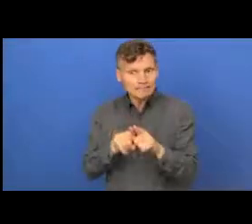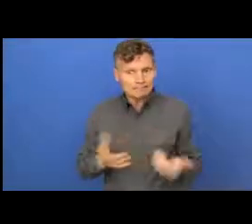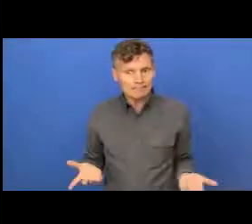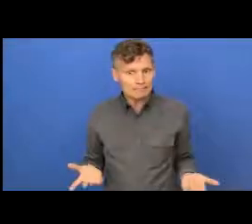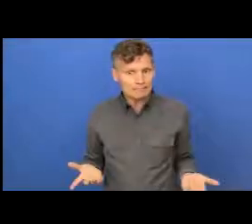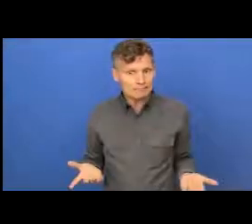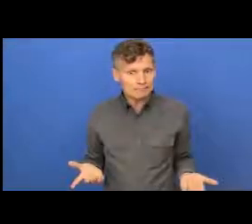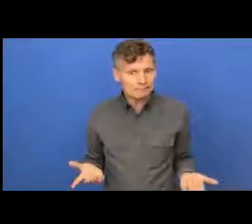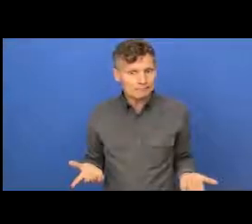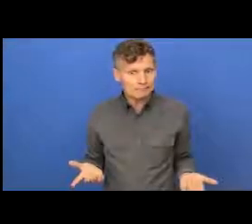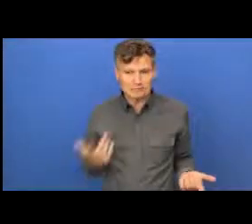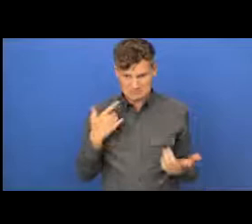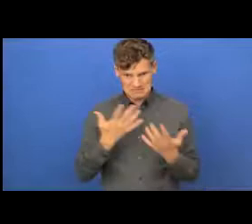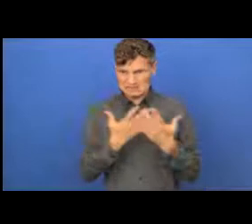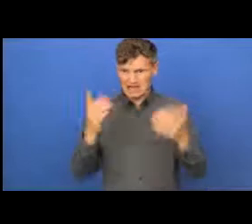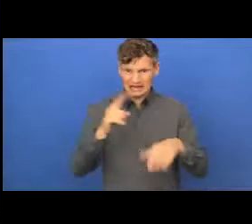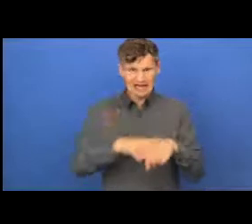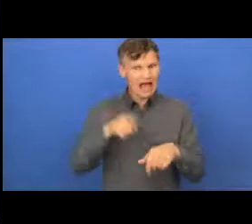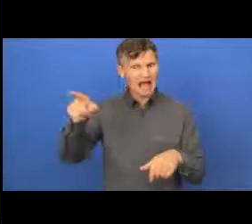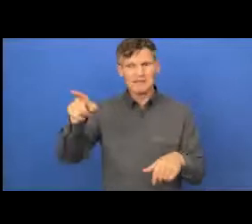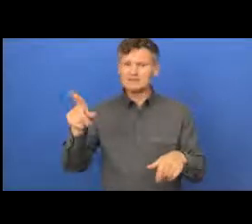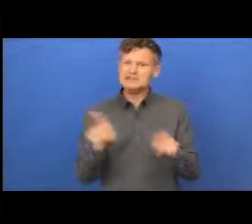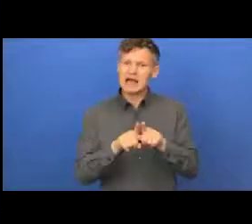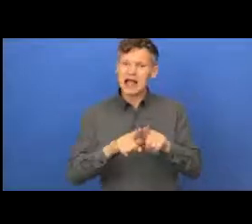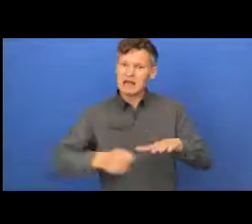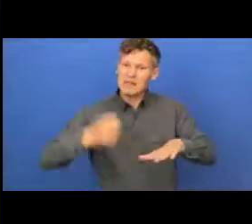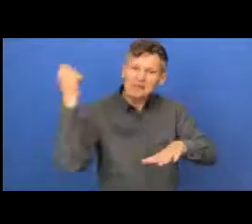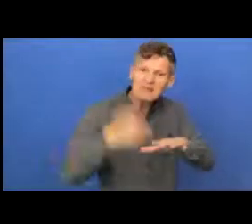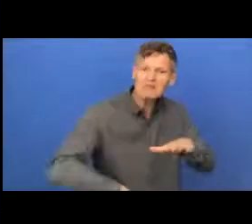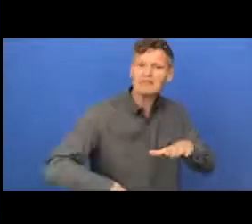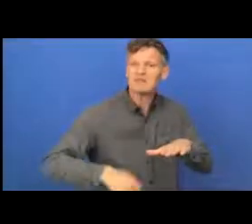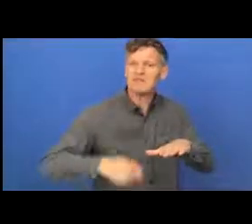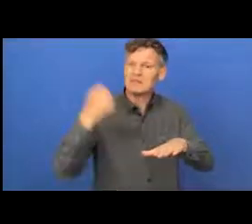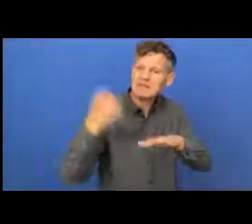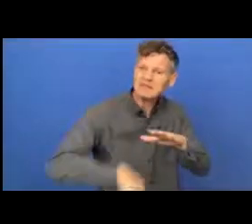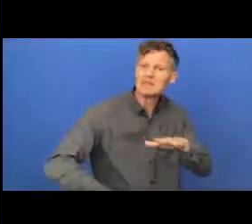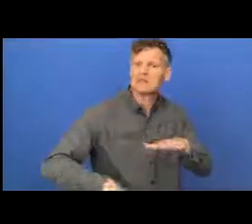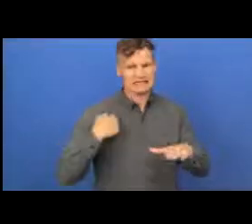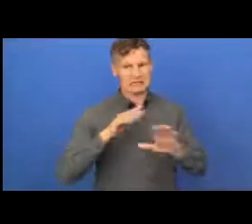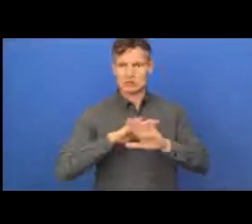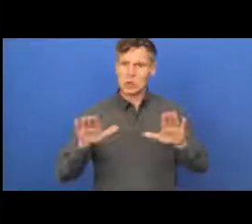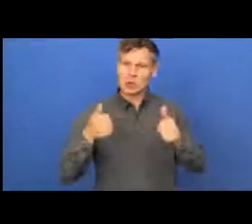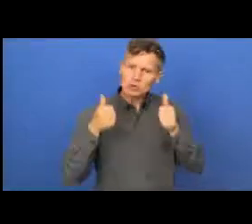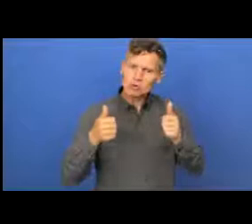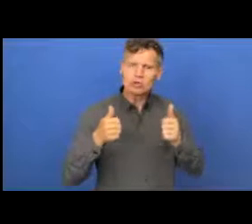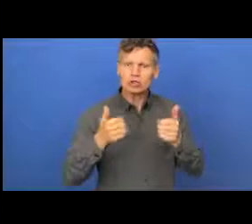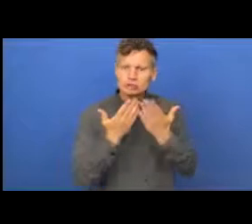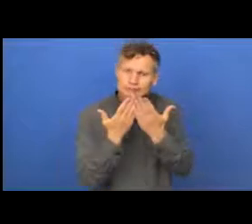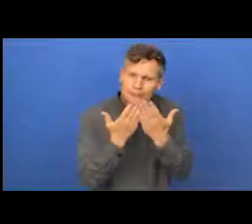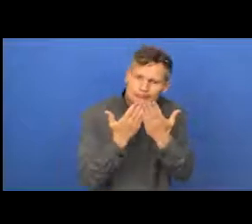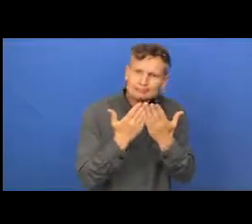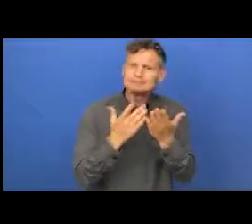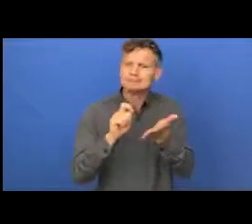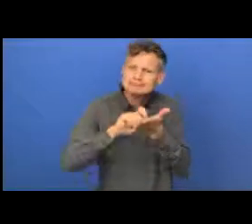not keeping up with the schoolwork. One particular day is I